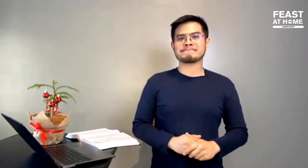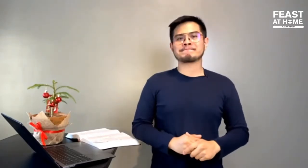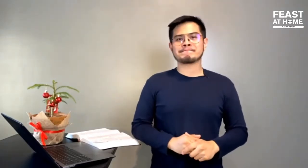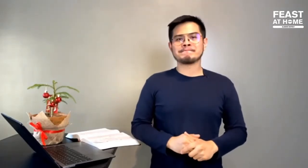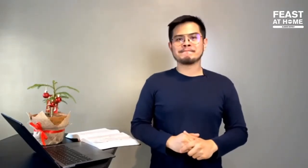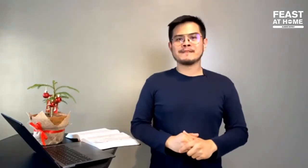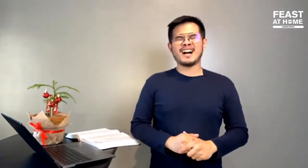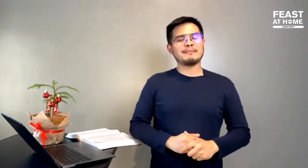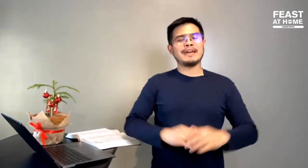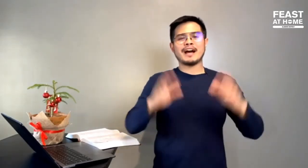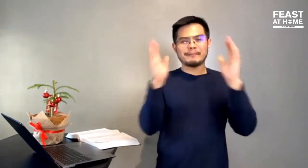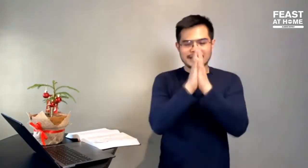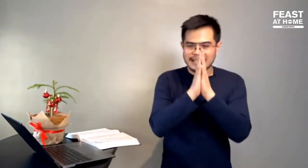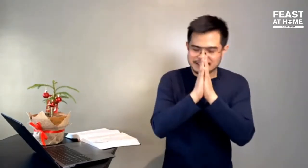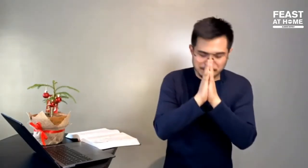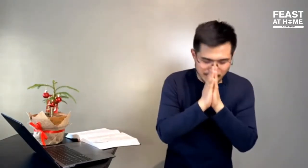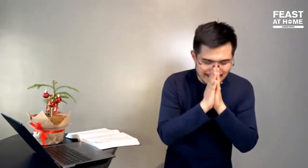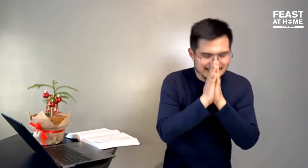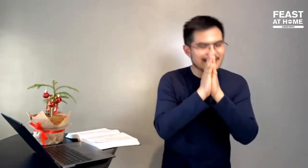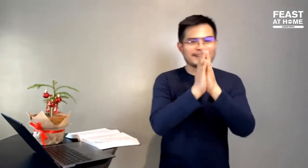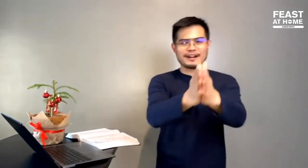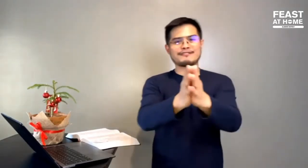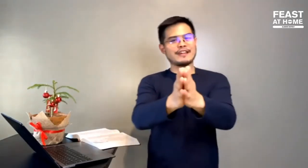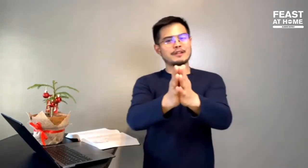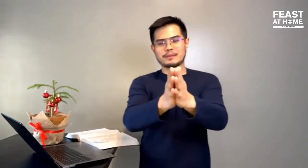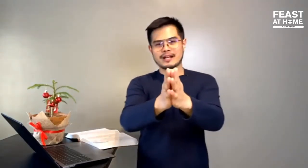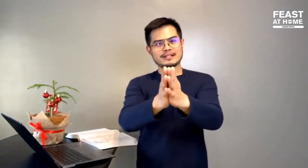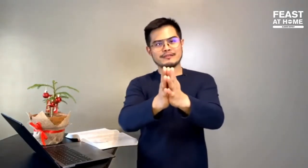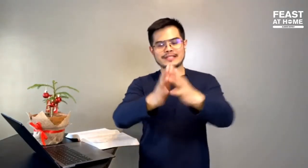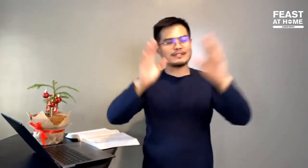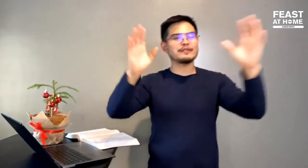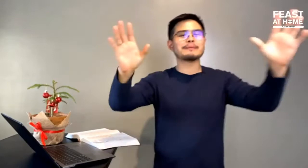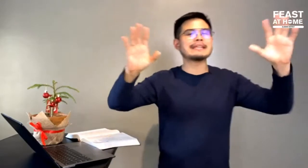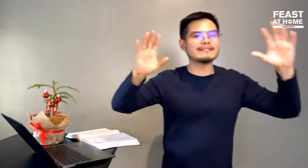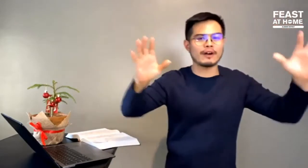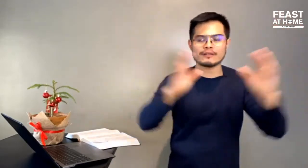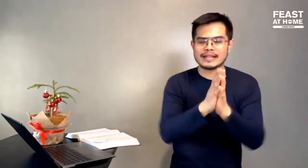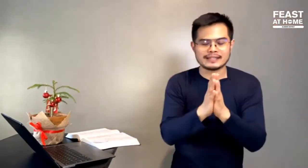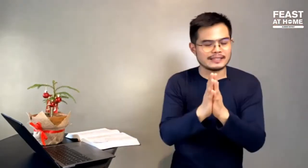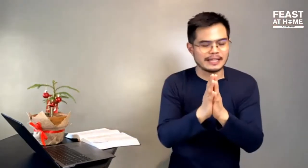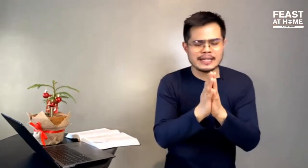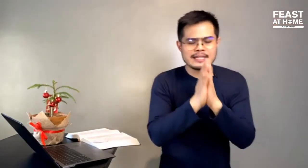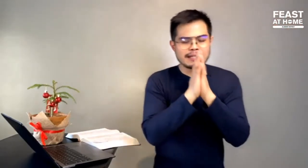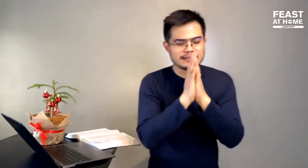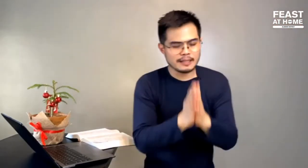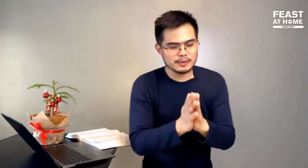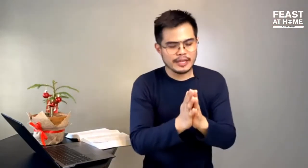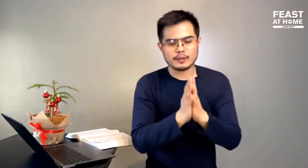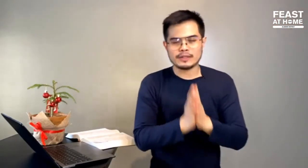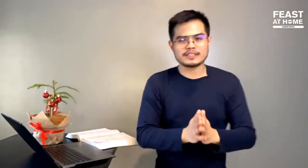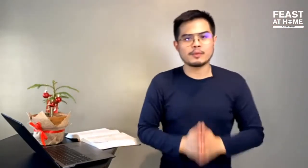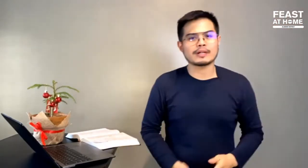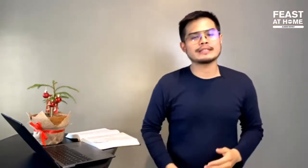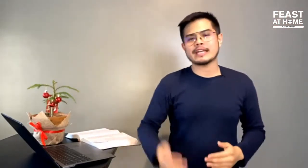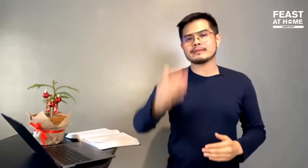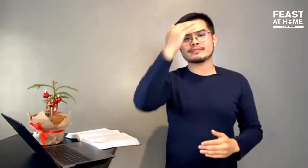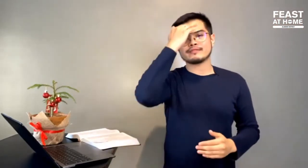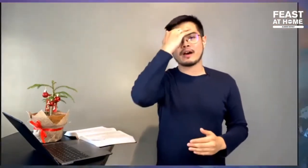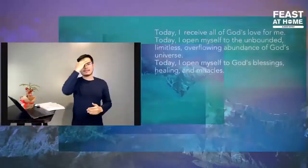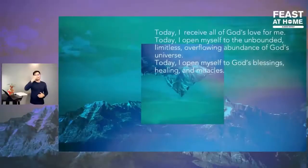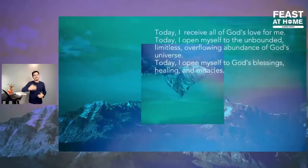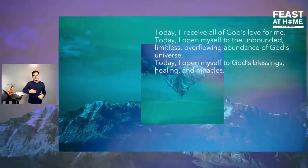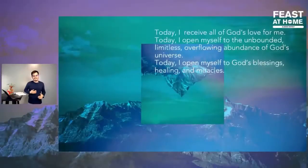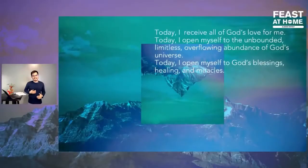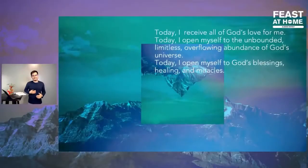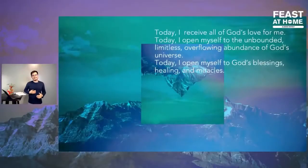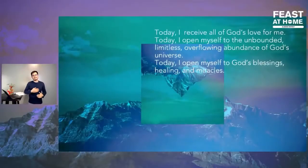Amen. Amen. Amen. Let's pray together our favorite prayer in the feast. If you believe all of that today, let's come together once more in the name of the